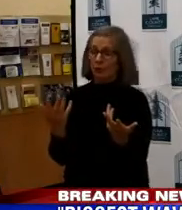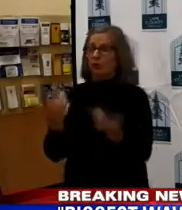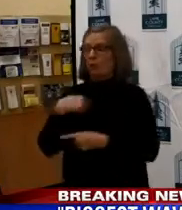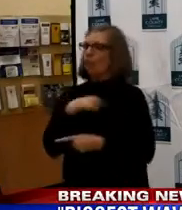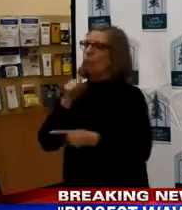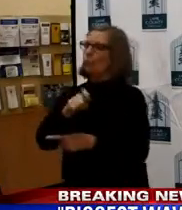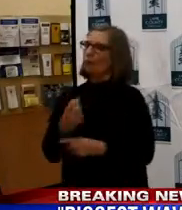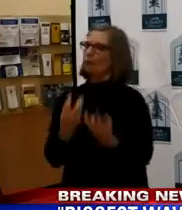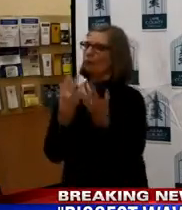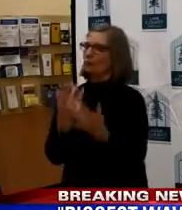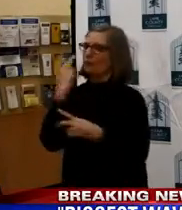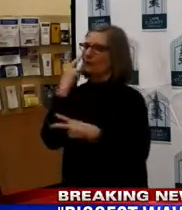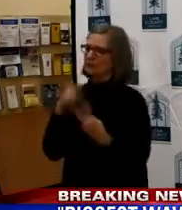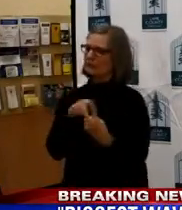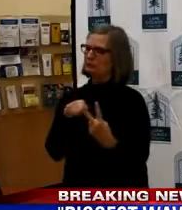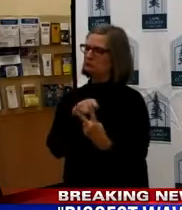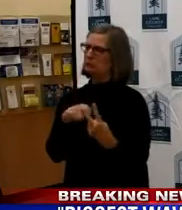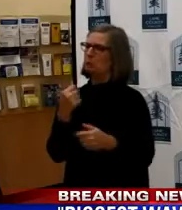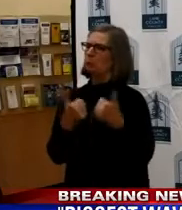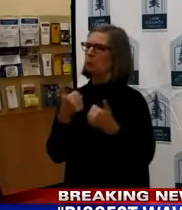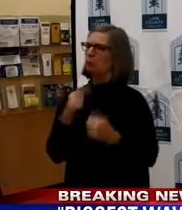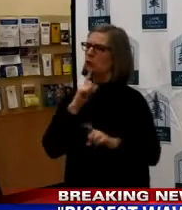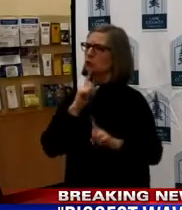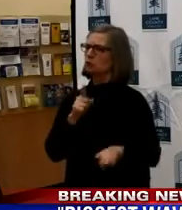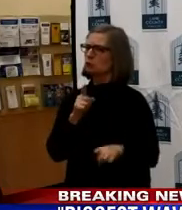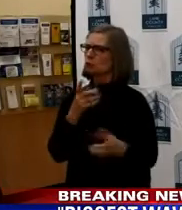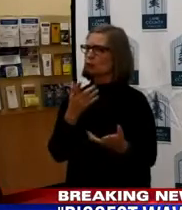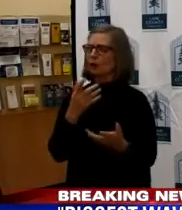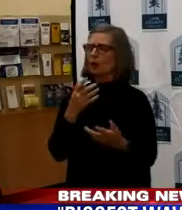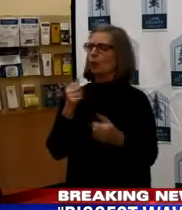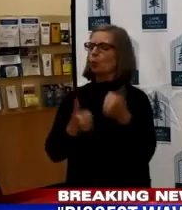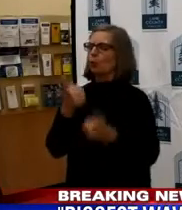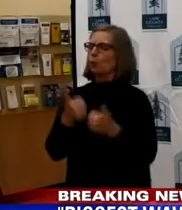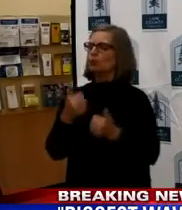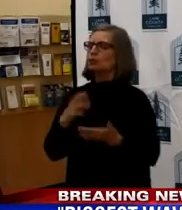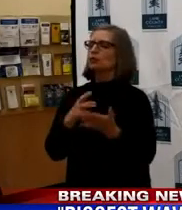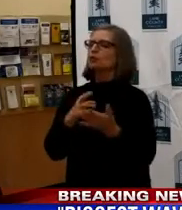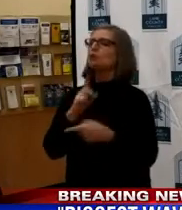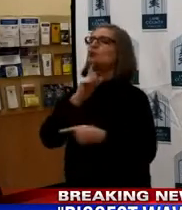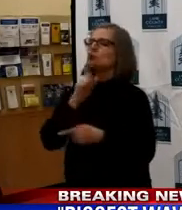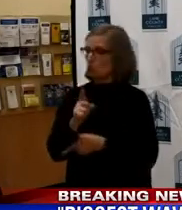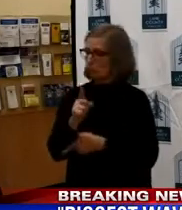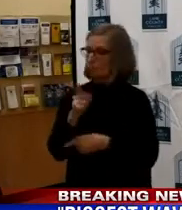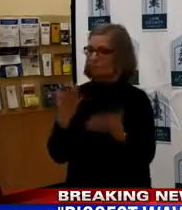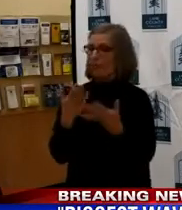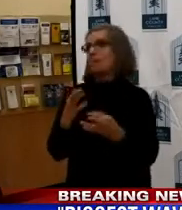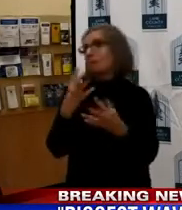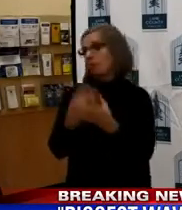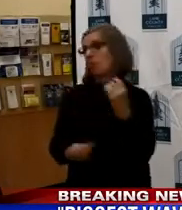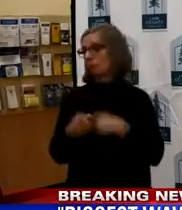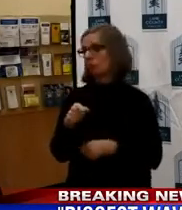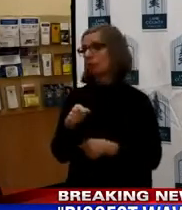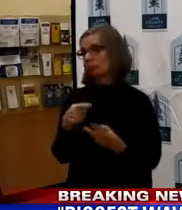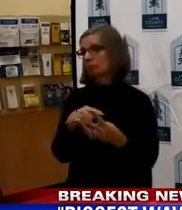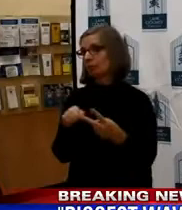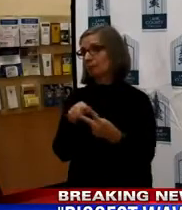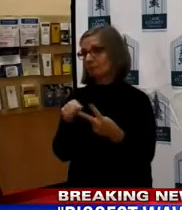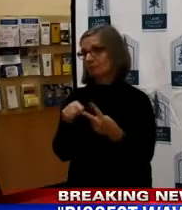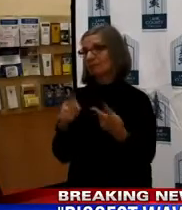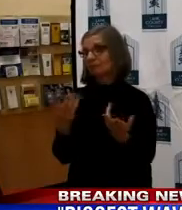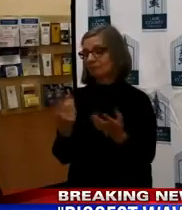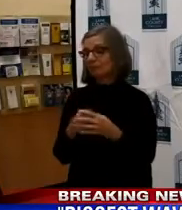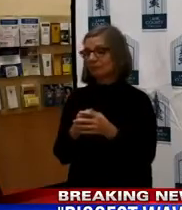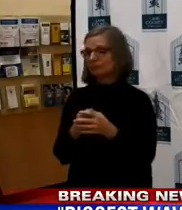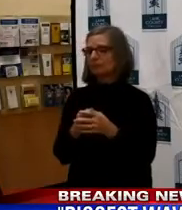likely a mix of both. We will certainly be sharing that information in our conclusions. I would really like to set the expectation for